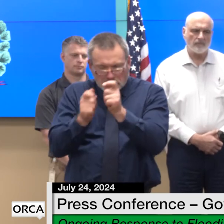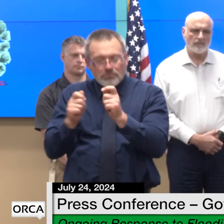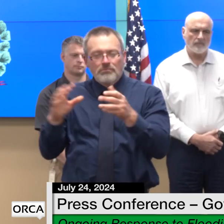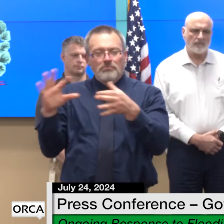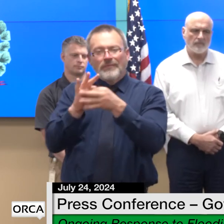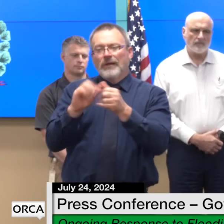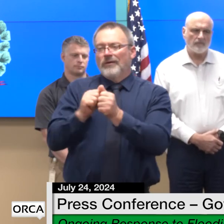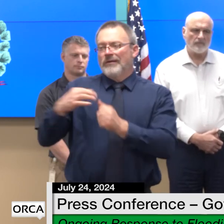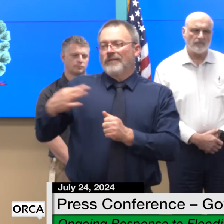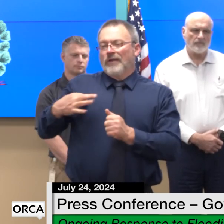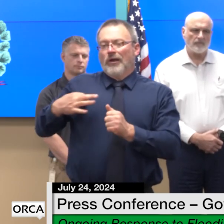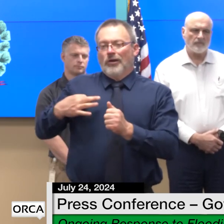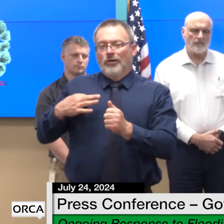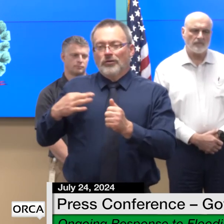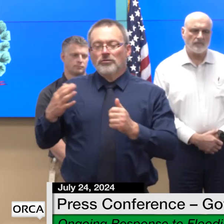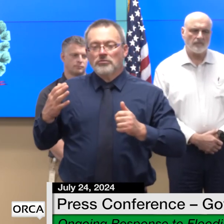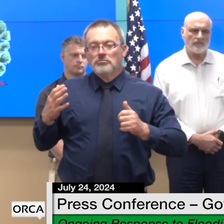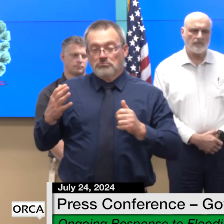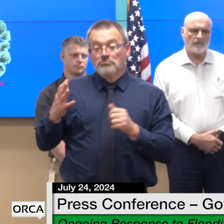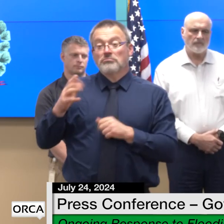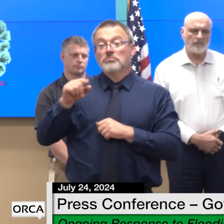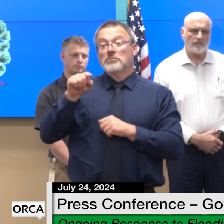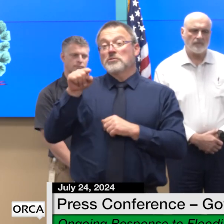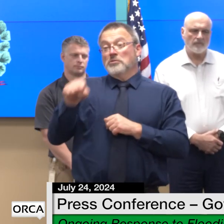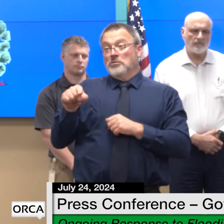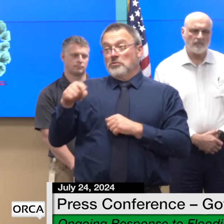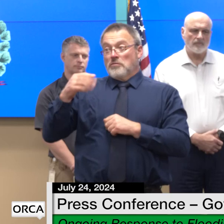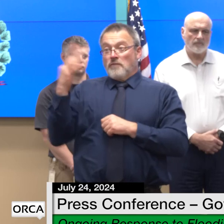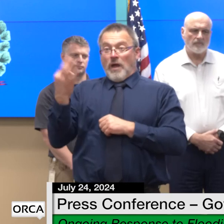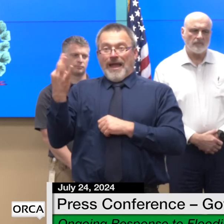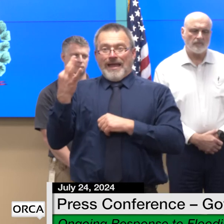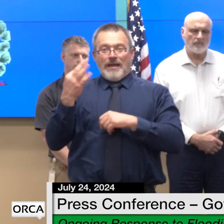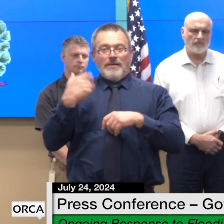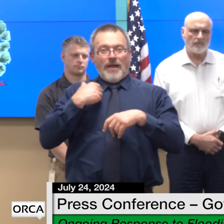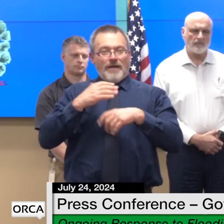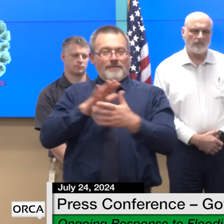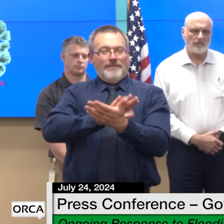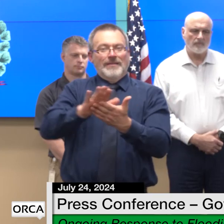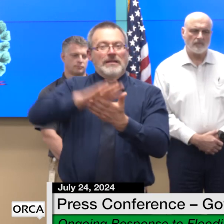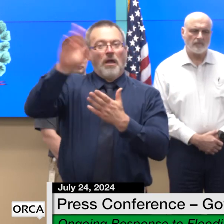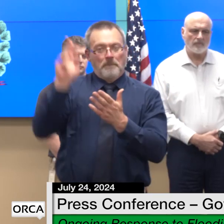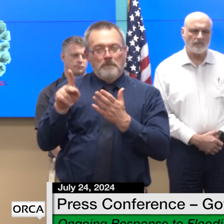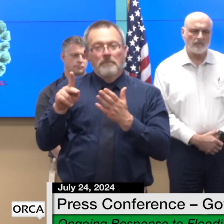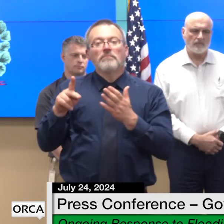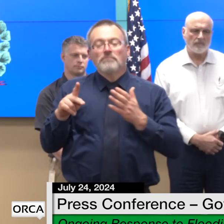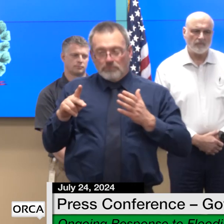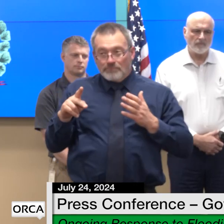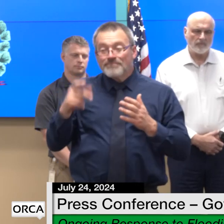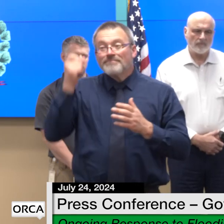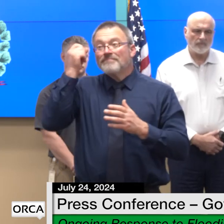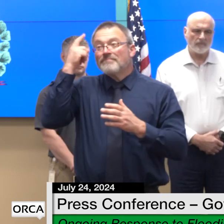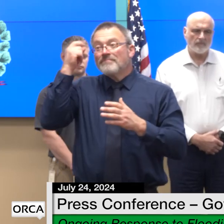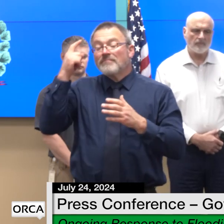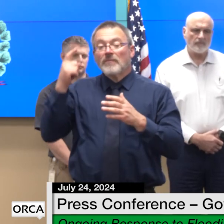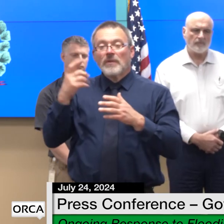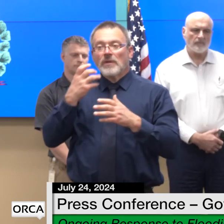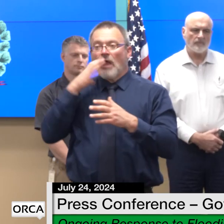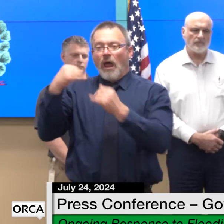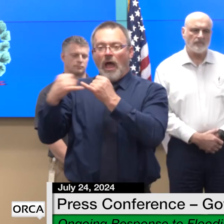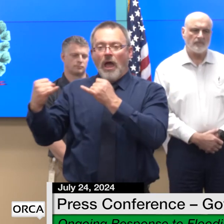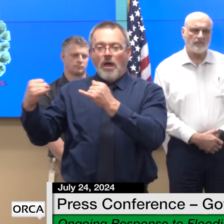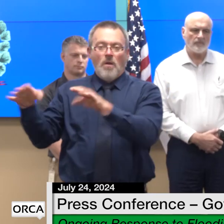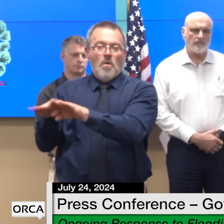On Friday, Crisis Cleanup will close their Vermont hotline. However, volunteer groups